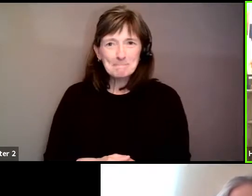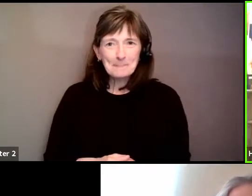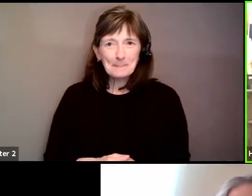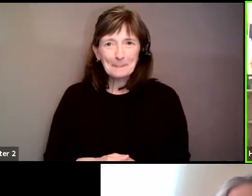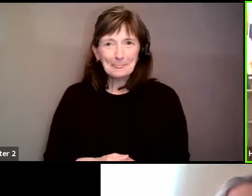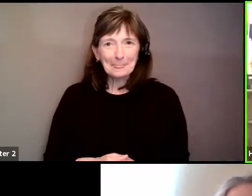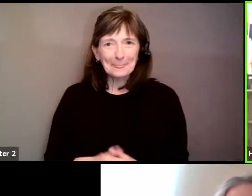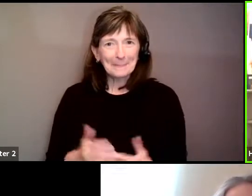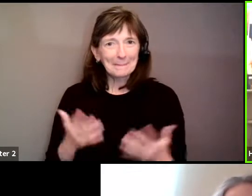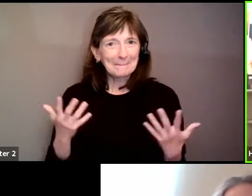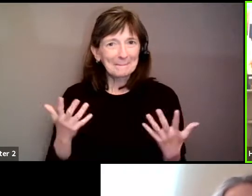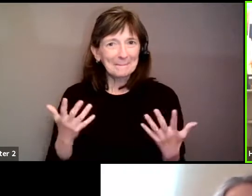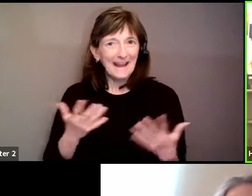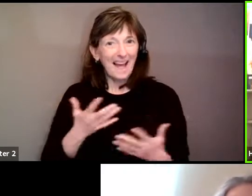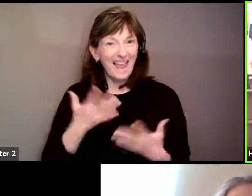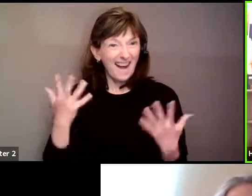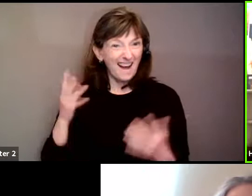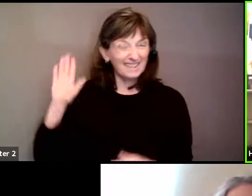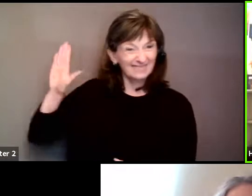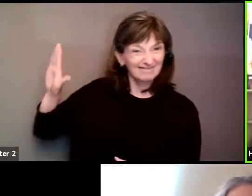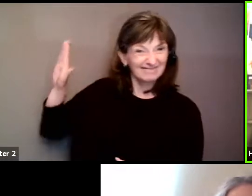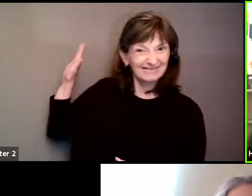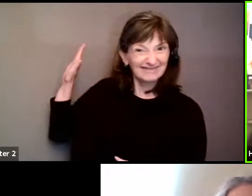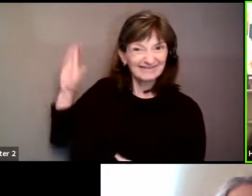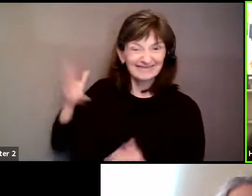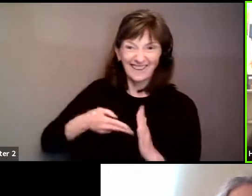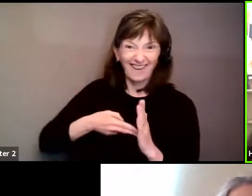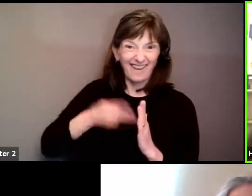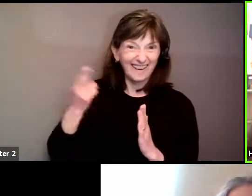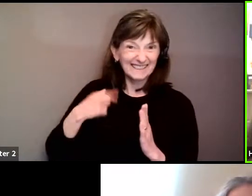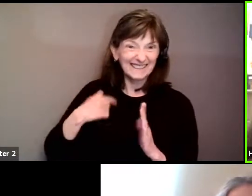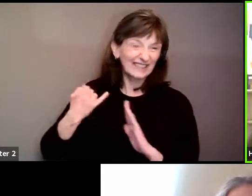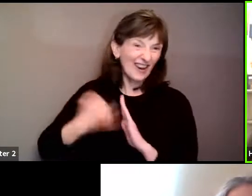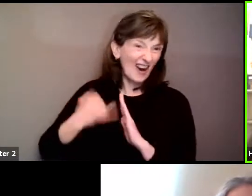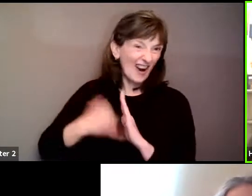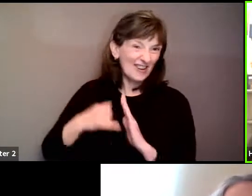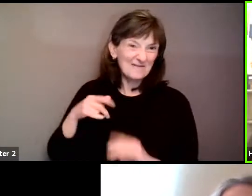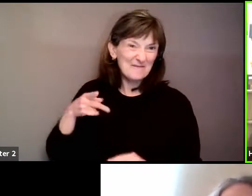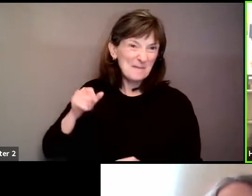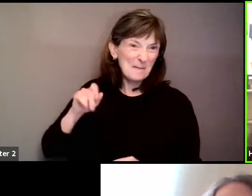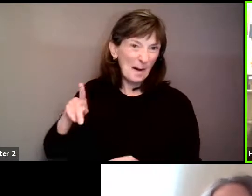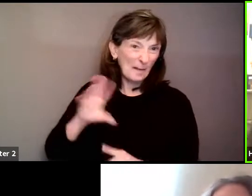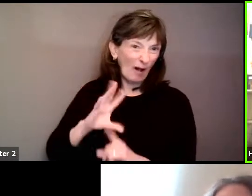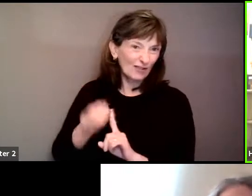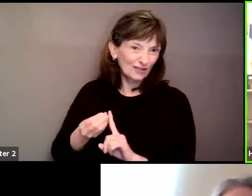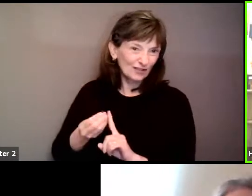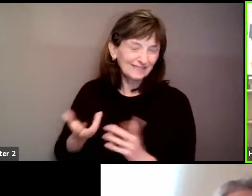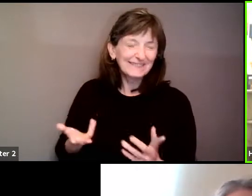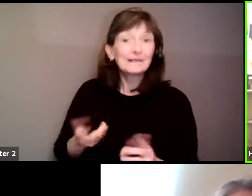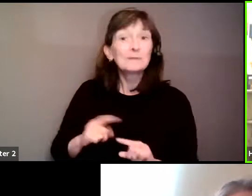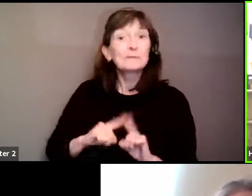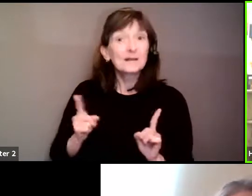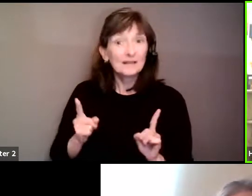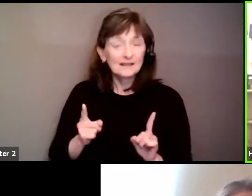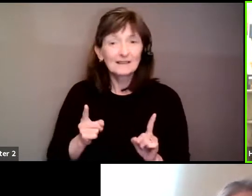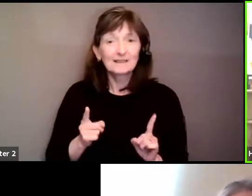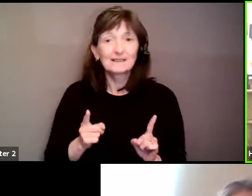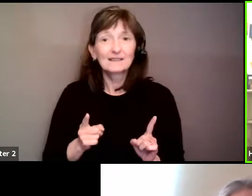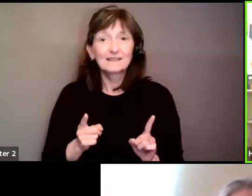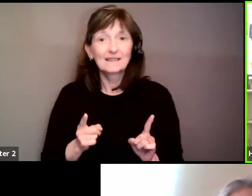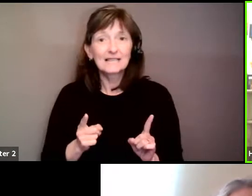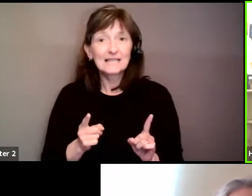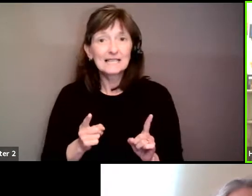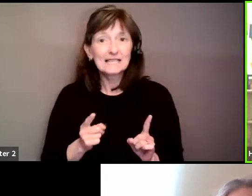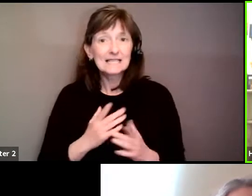a lot of my stuff in the background is honestly just like nerdy pop culture stuff, but I did create